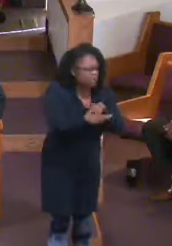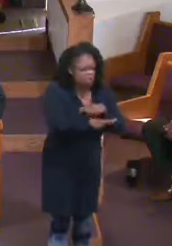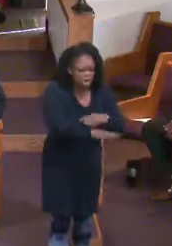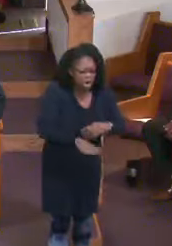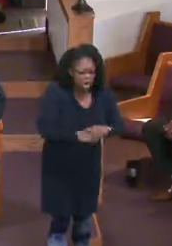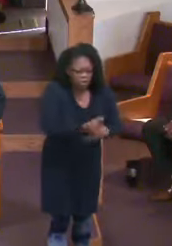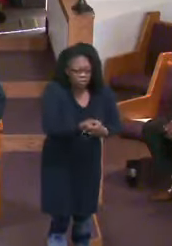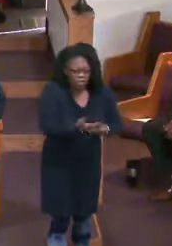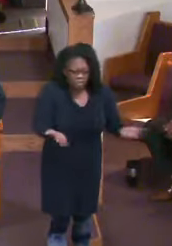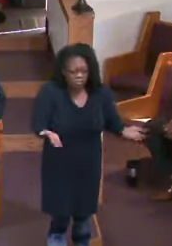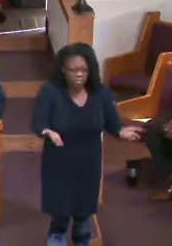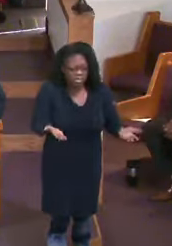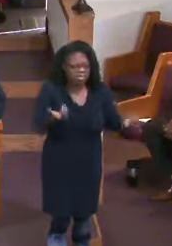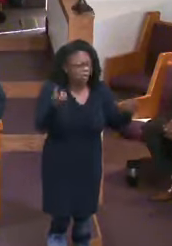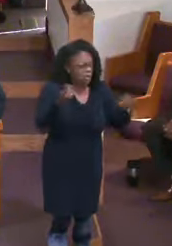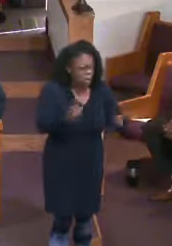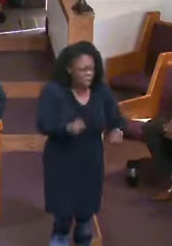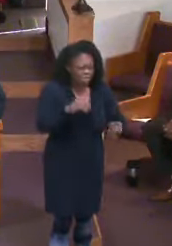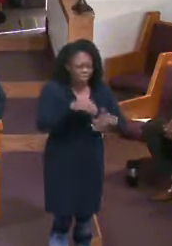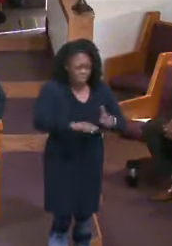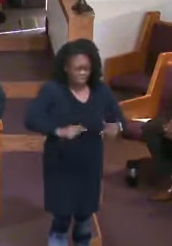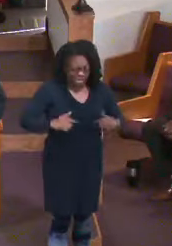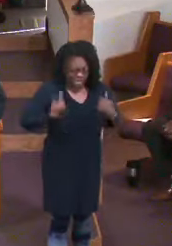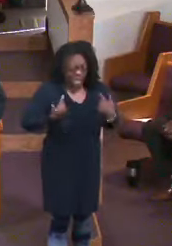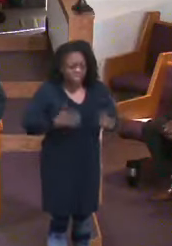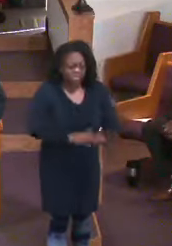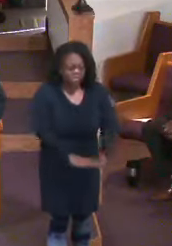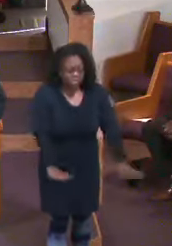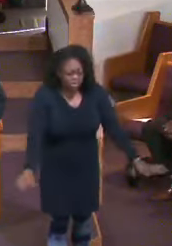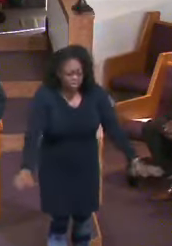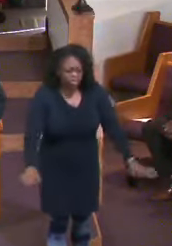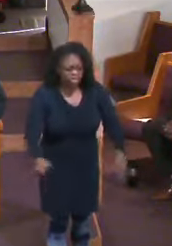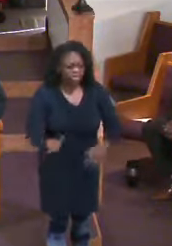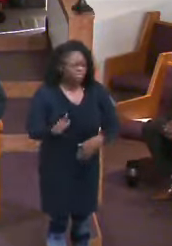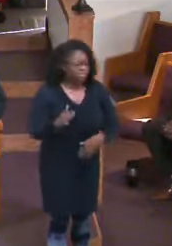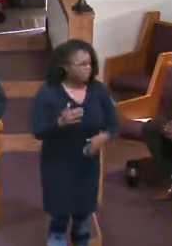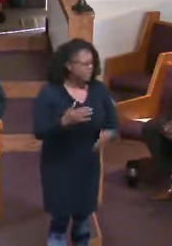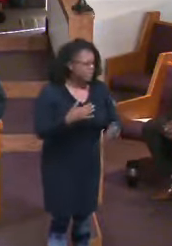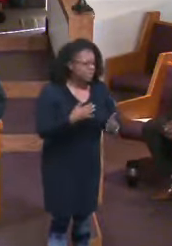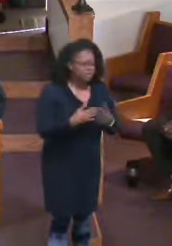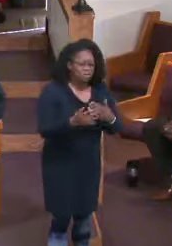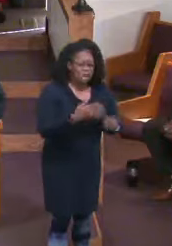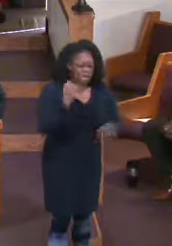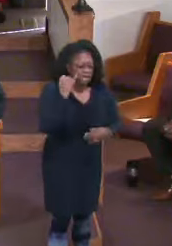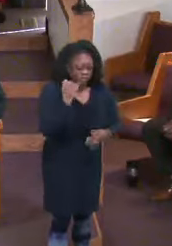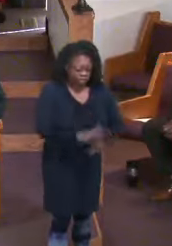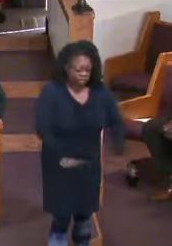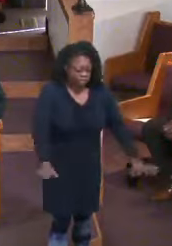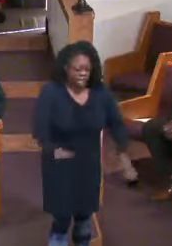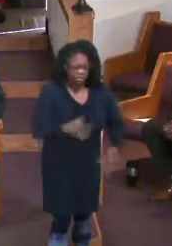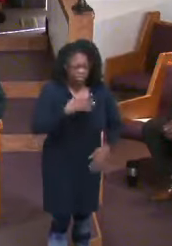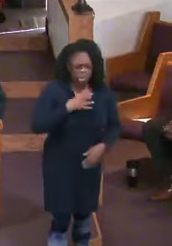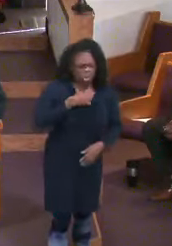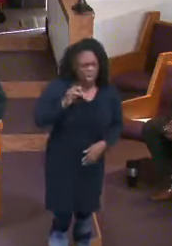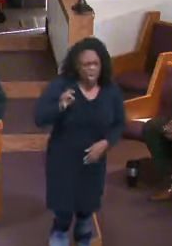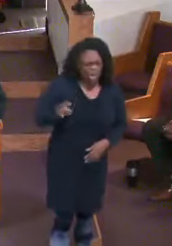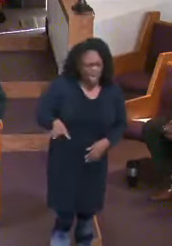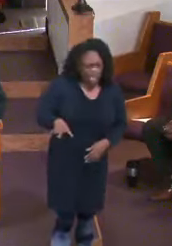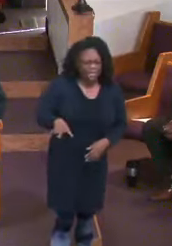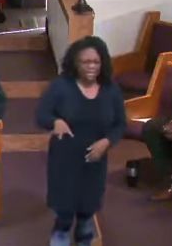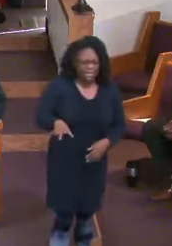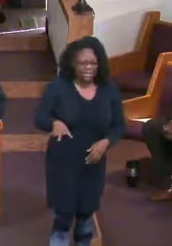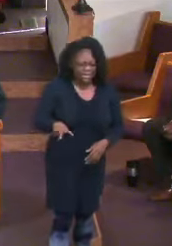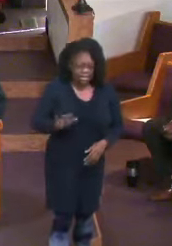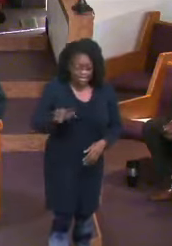certain things that will occur in the lives of their children. And even if your child doesn't like it, their job is